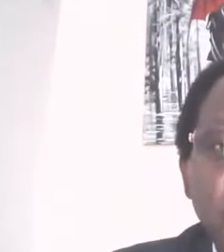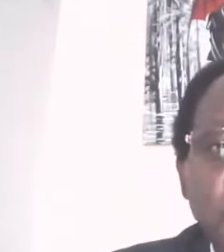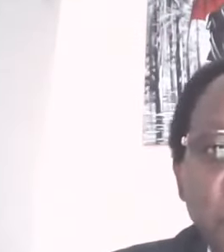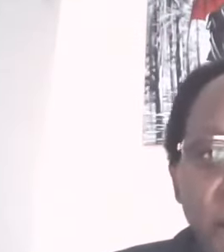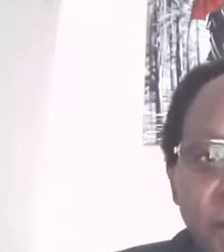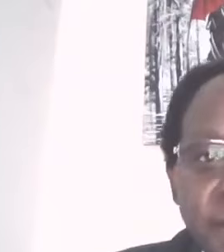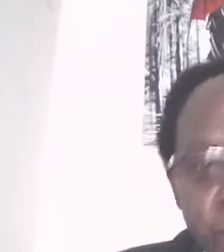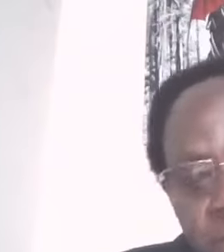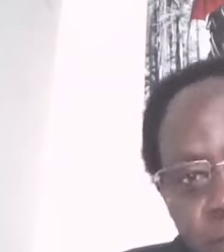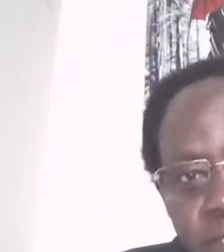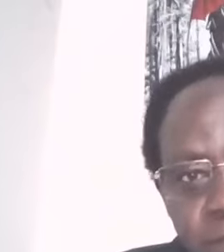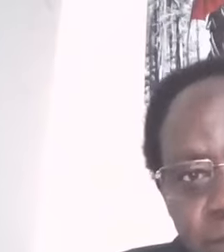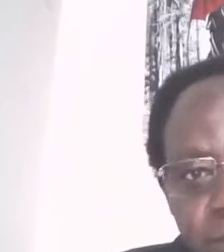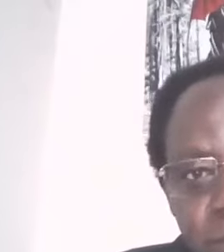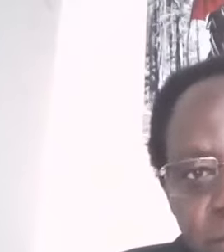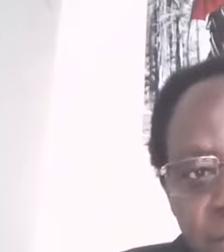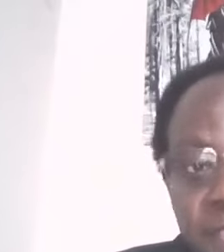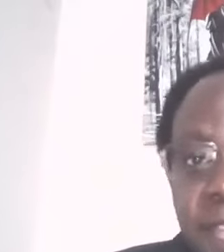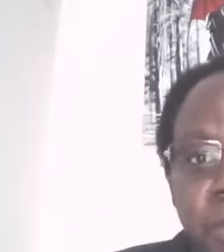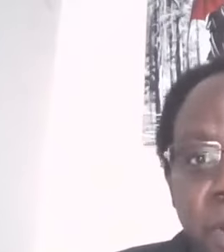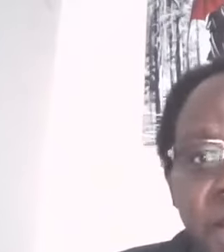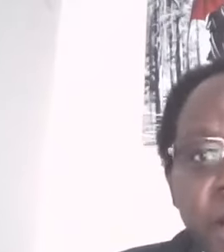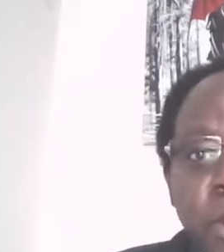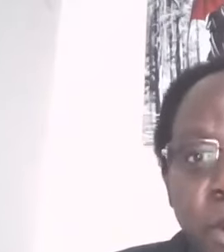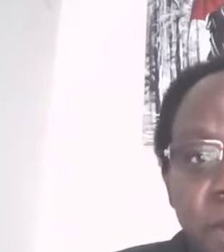one wants to hurt themselves.